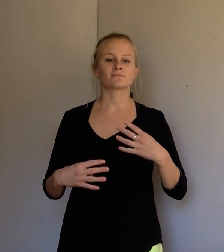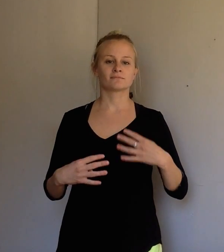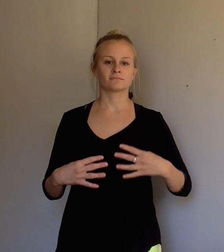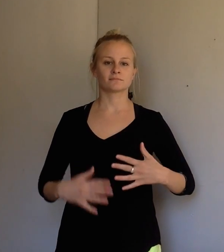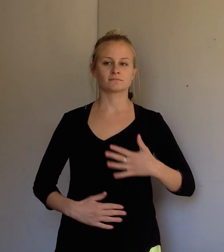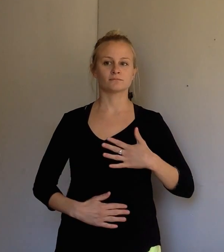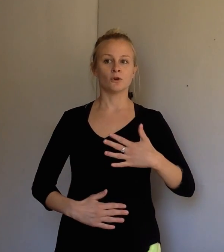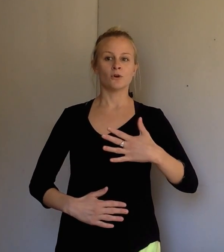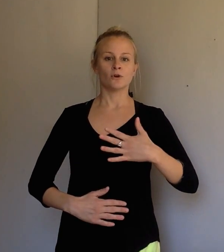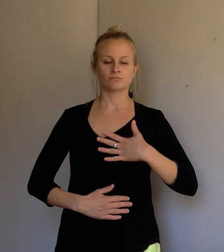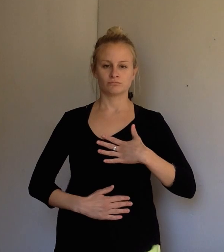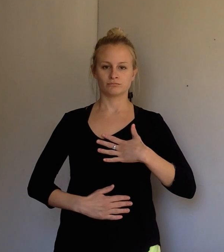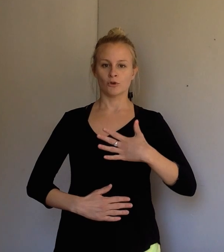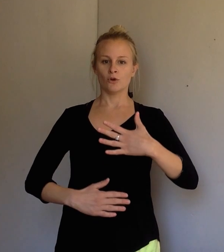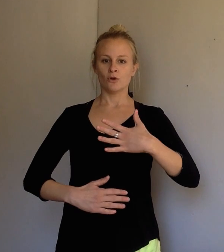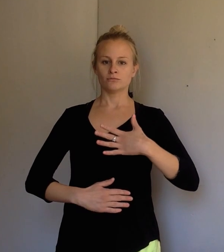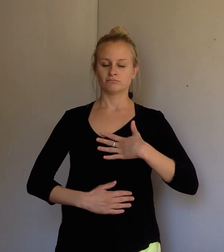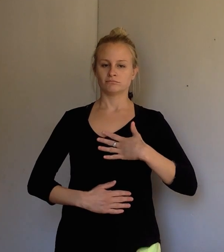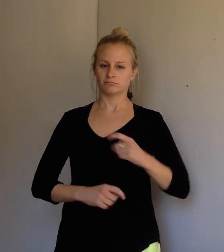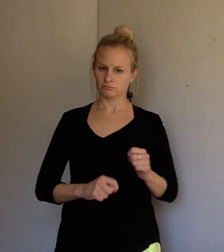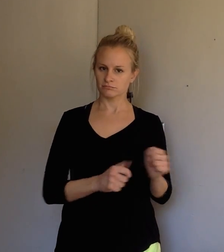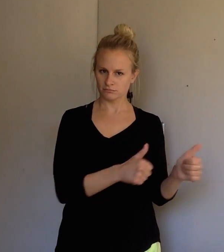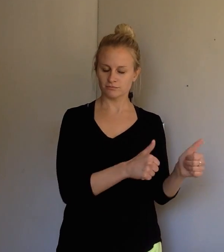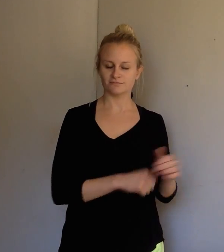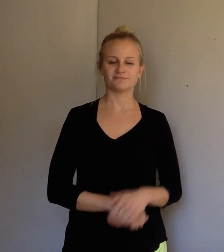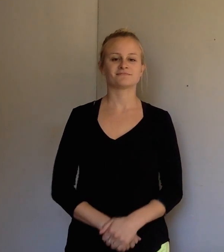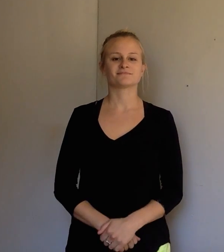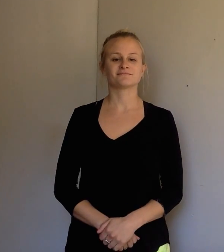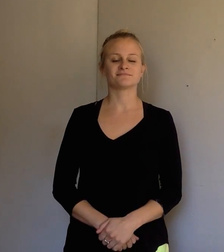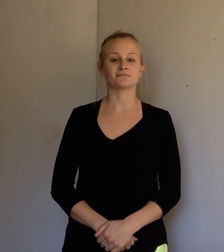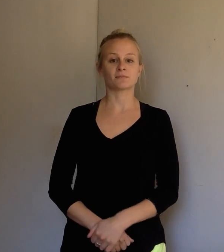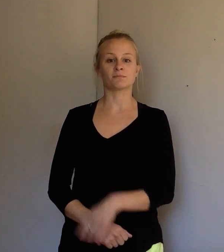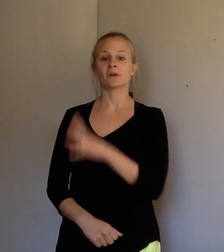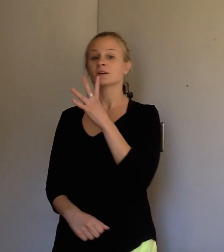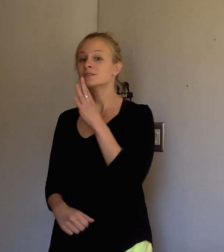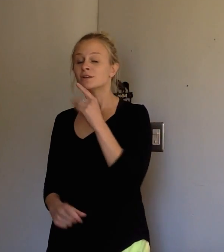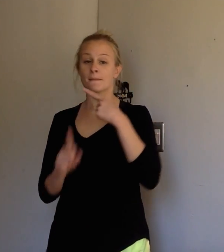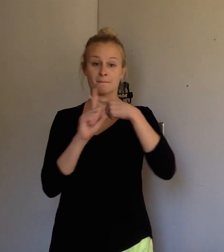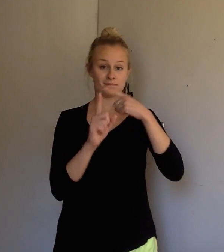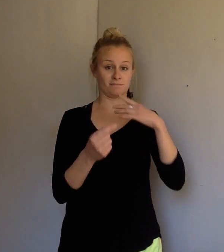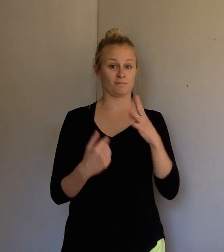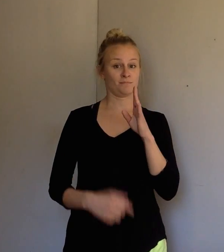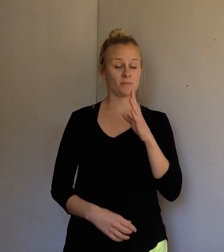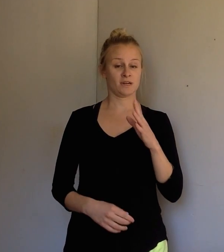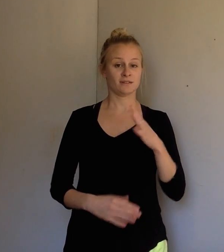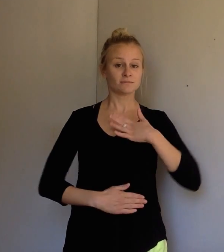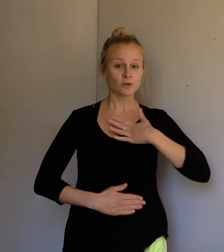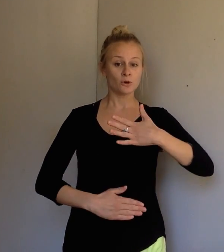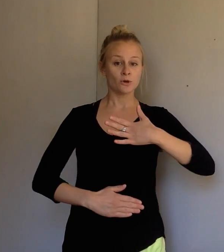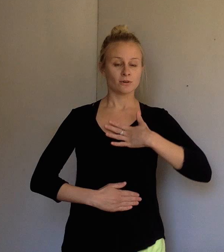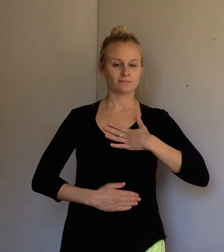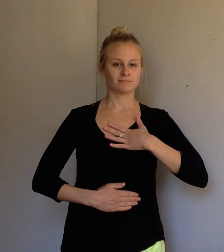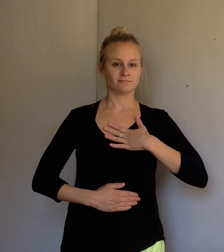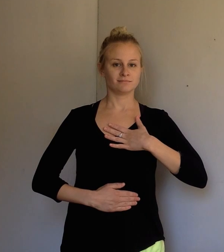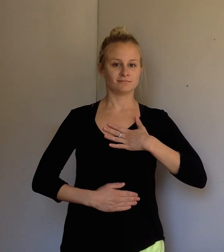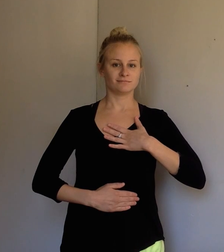both talking and breathing has a mortal enemy. And that enemy is laughter. Because what happens when you laugh is those